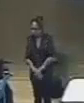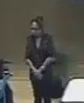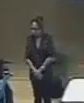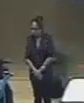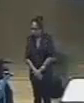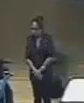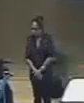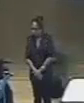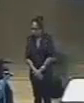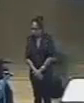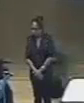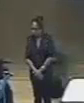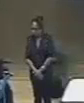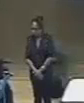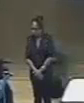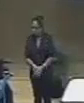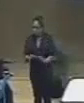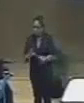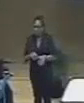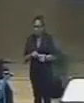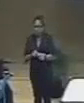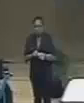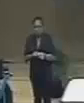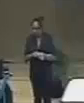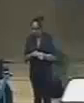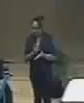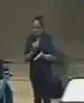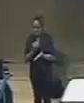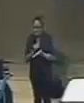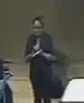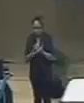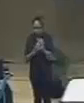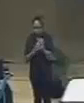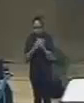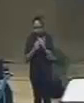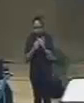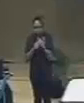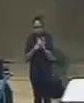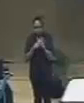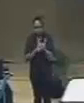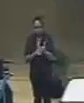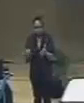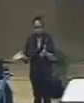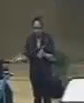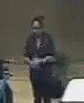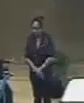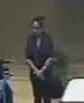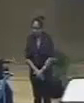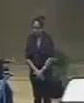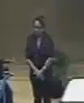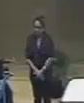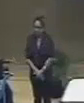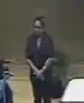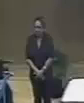EMM, Quality Matters, that's what I'm talking about. You use Quality Matters. EMM is another tool which is a